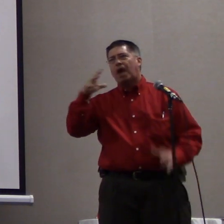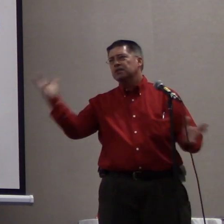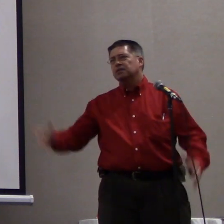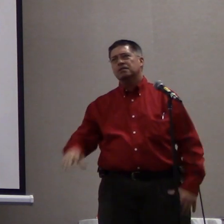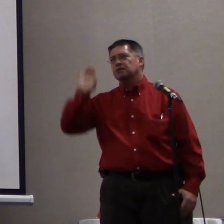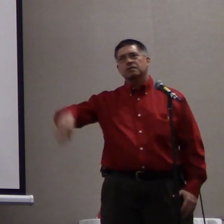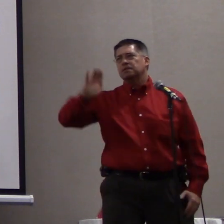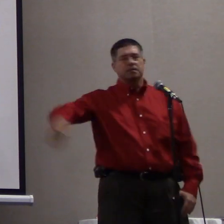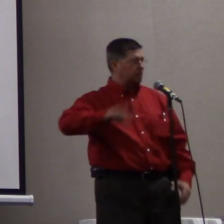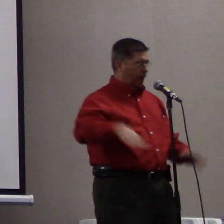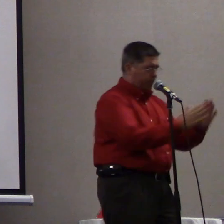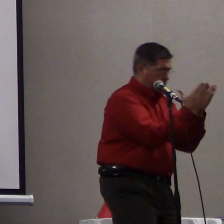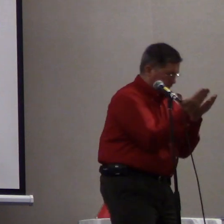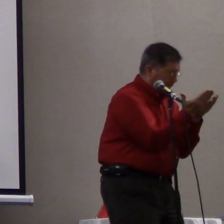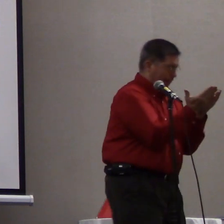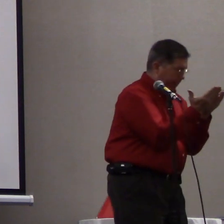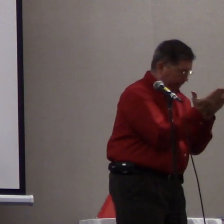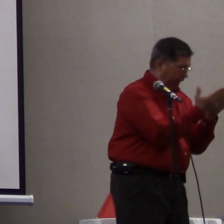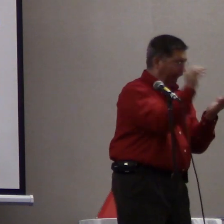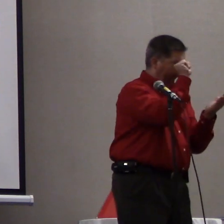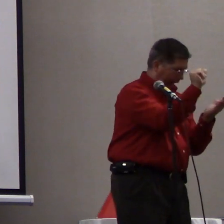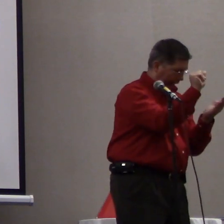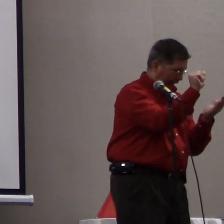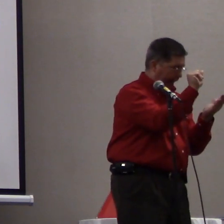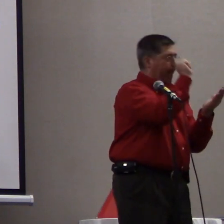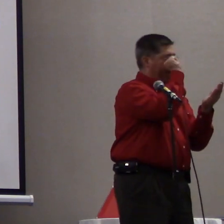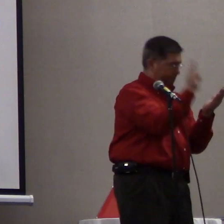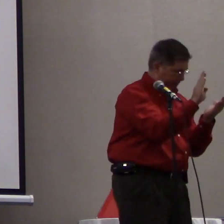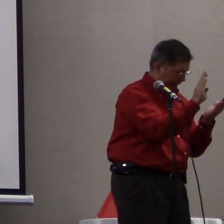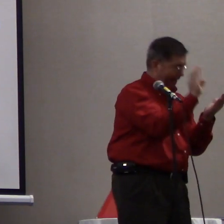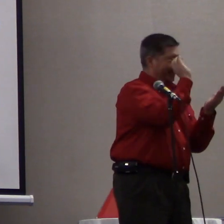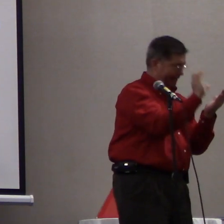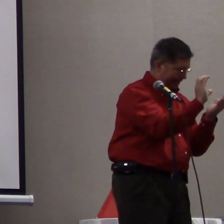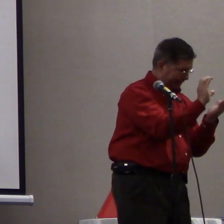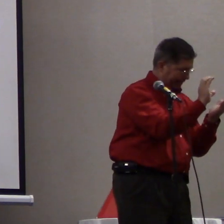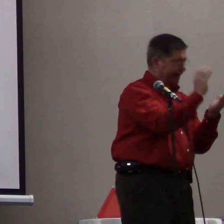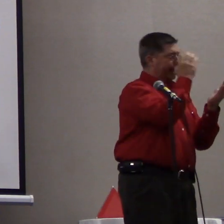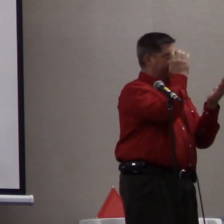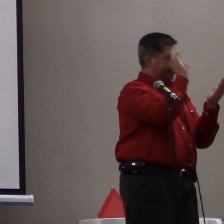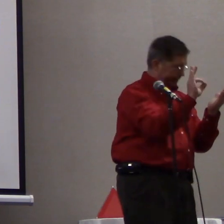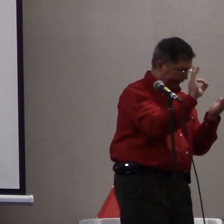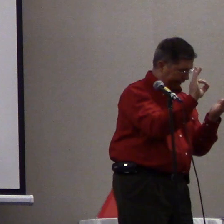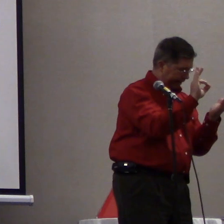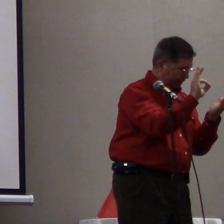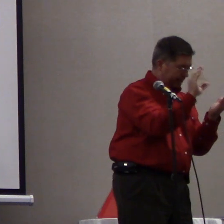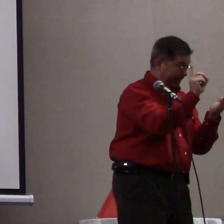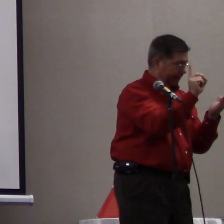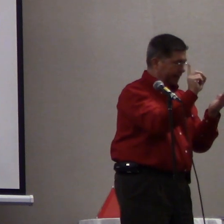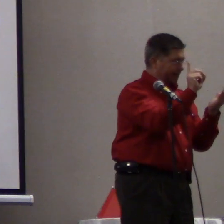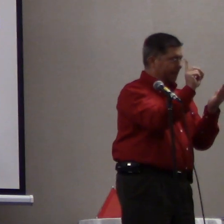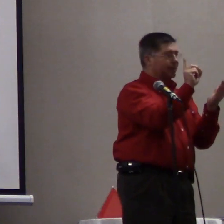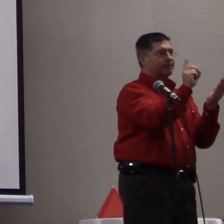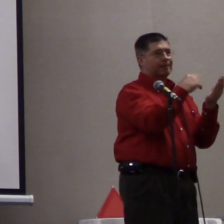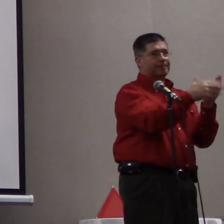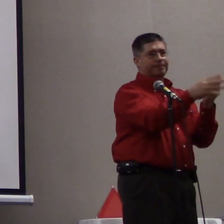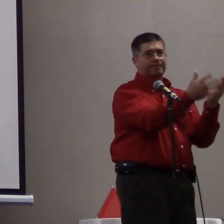SILENTWEKEND. It's too much. I need my book. A, B, C, D, oh